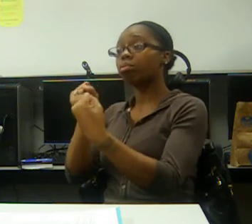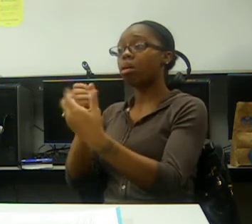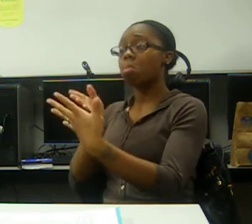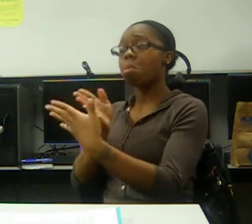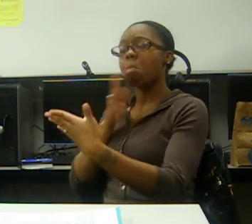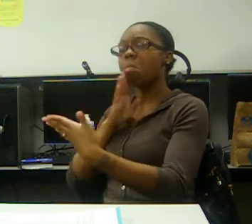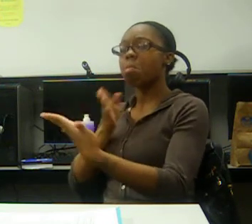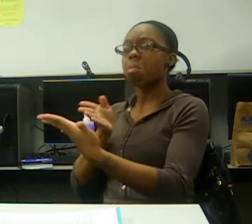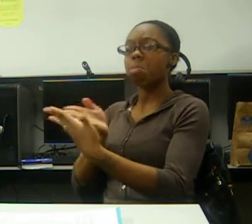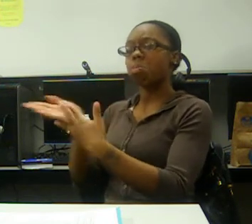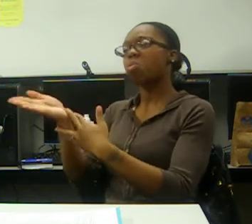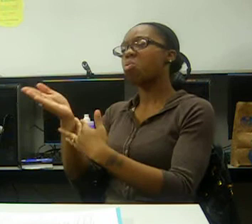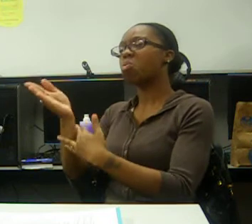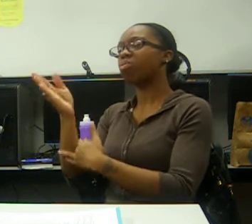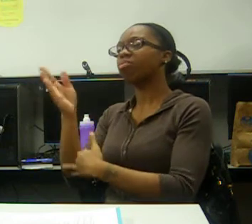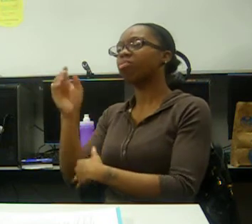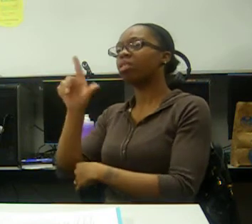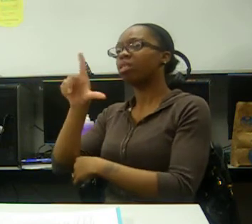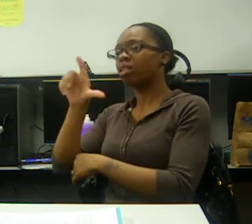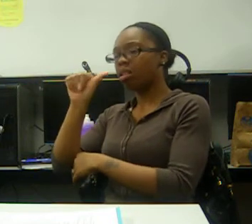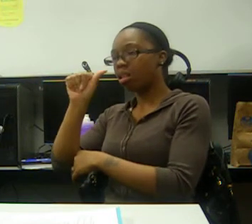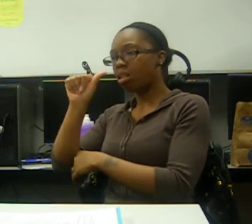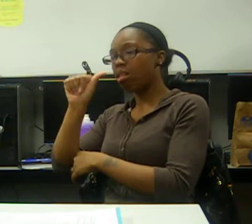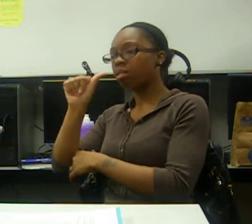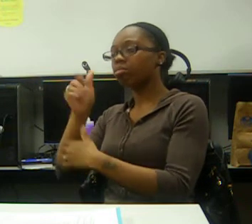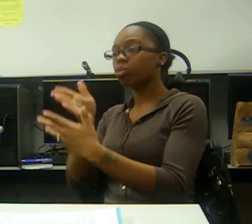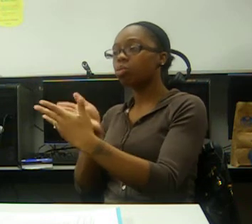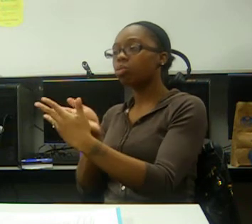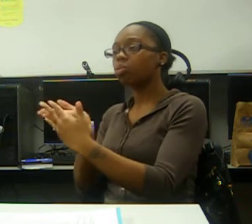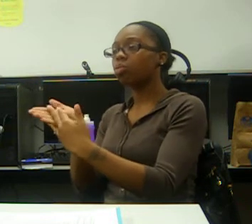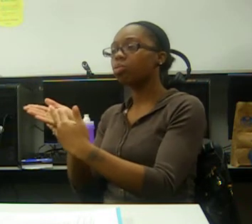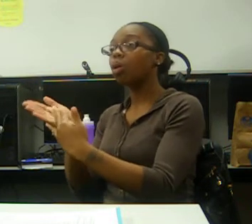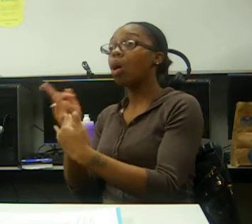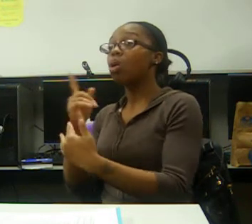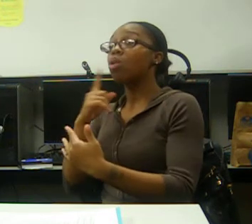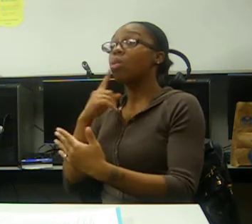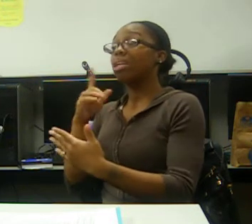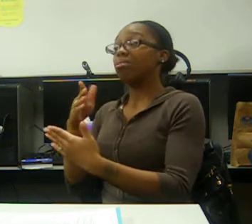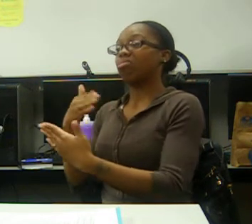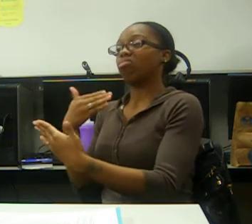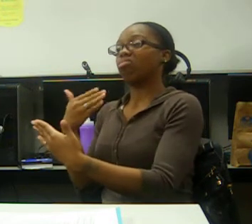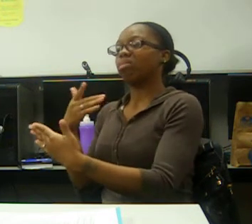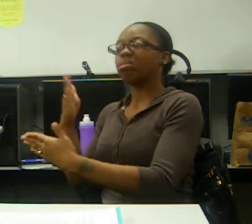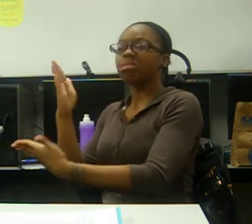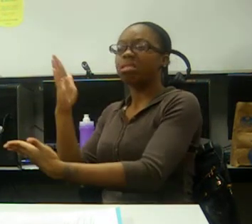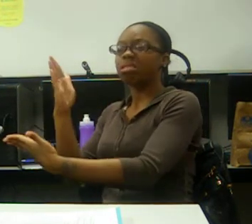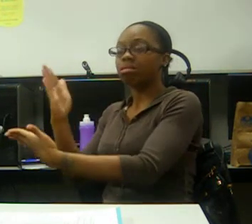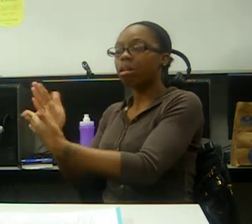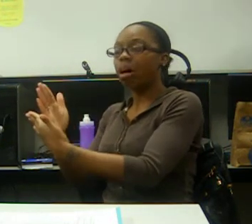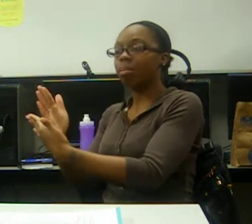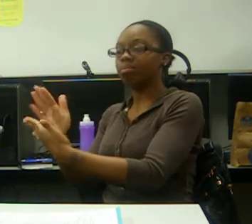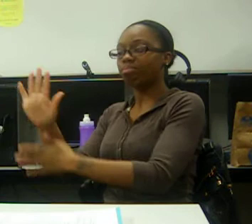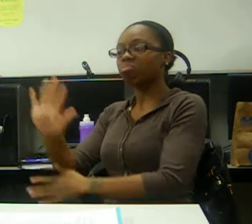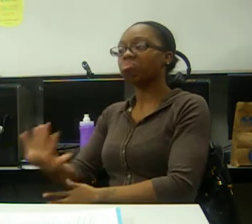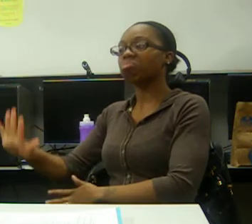about halfway because my sister and I were getting really restless, so it actually took us 2 days to drive.